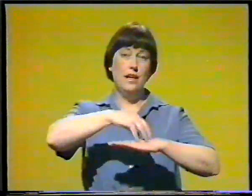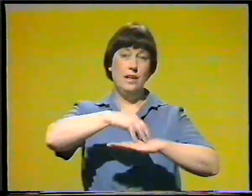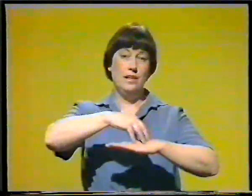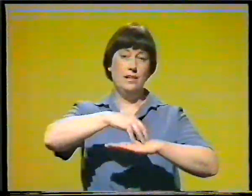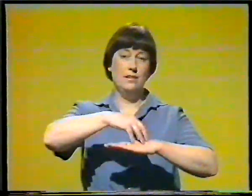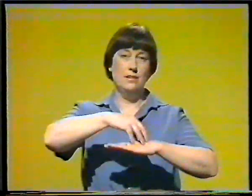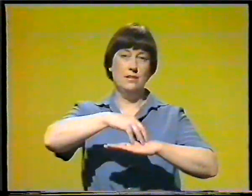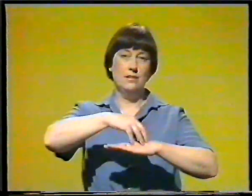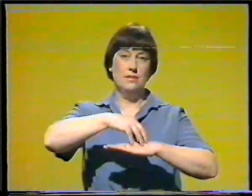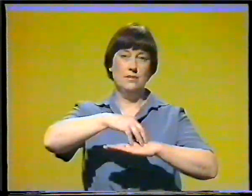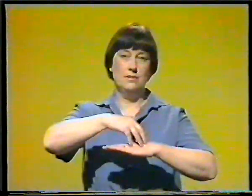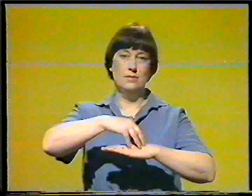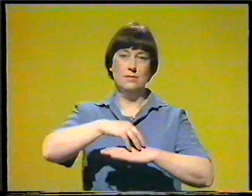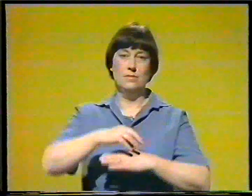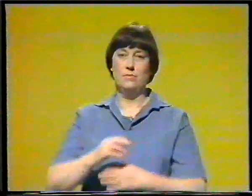Cake.